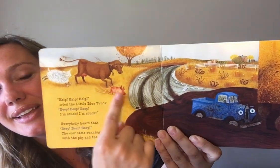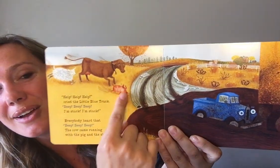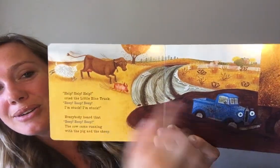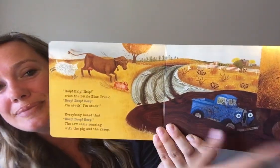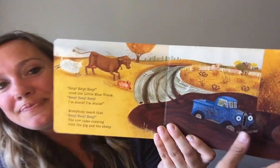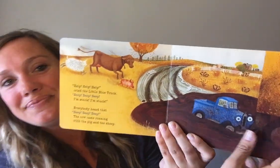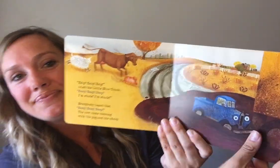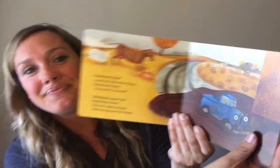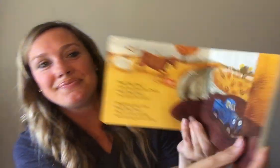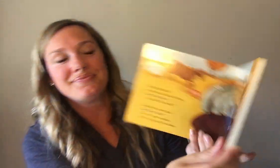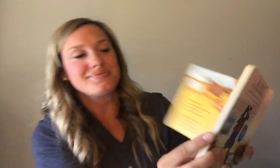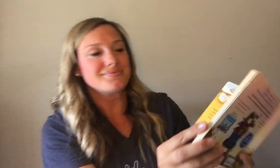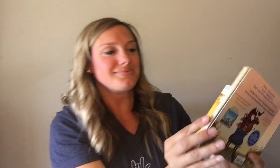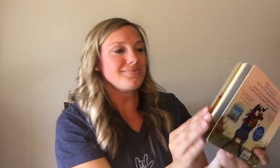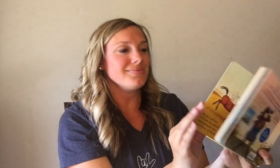go.